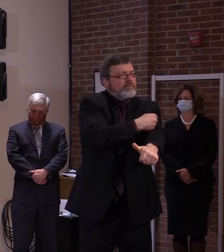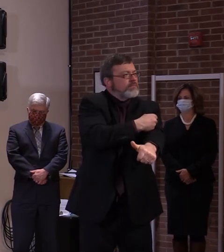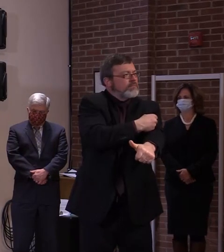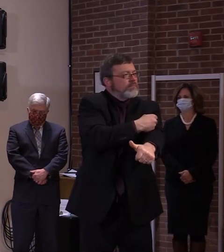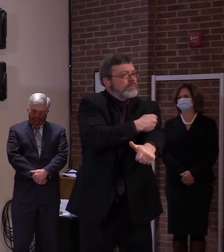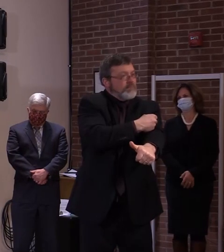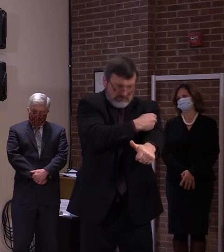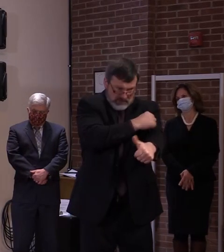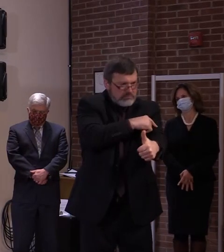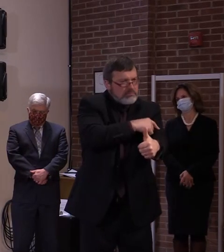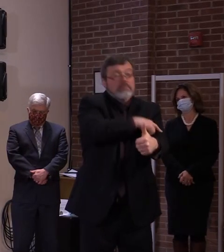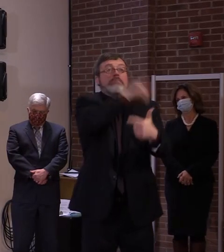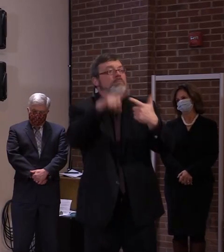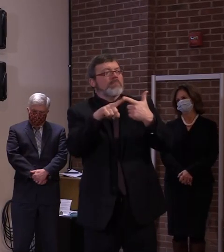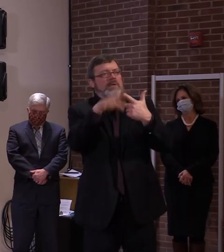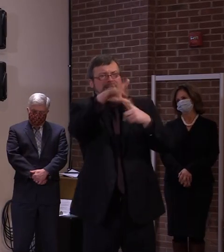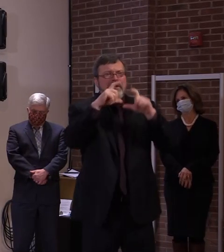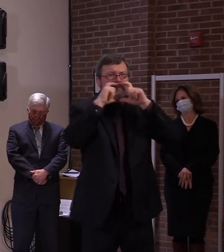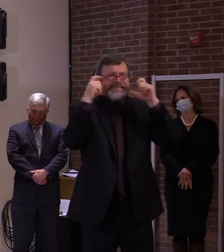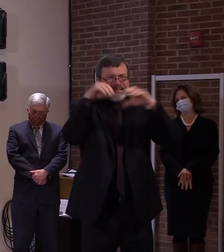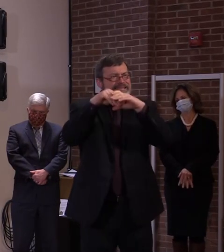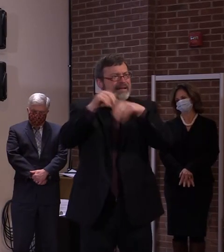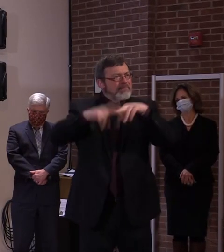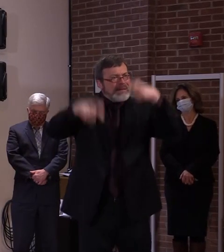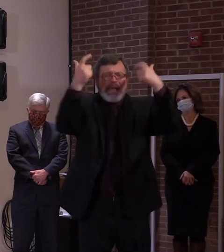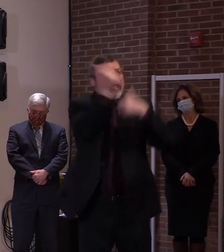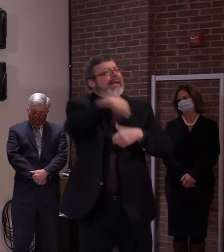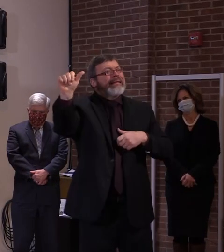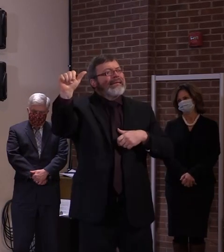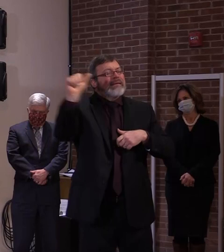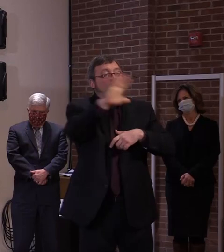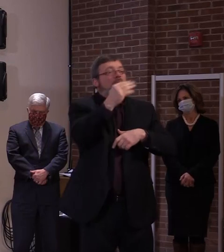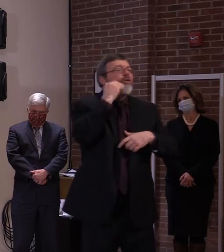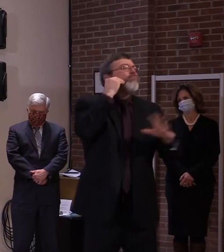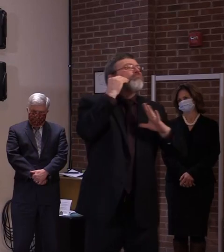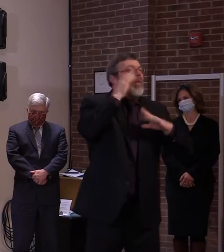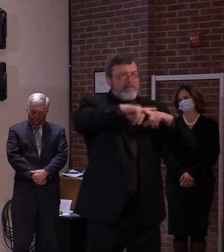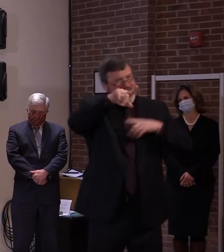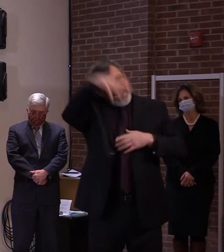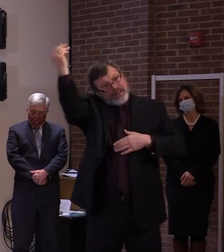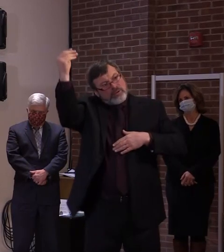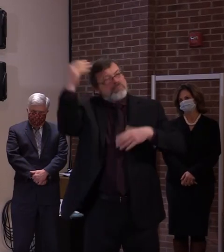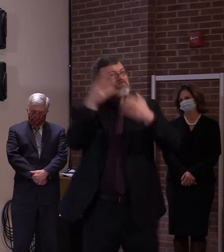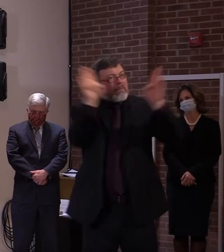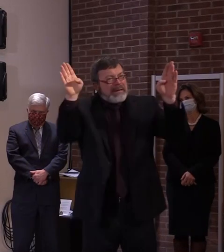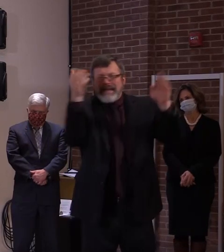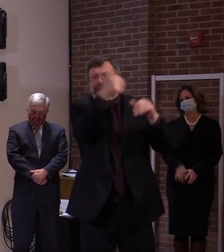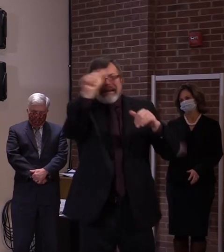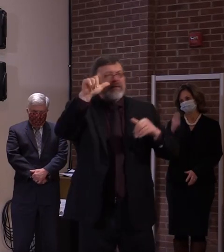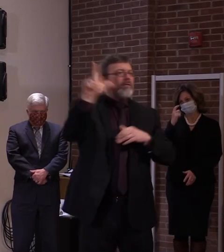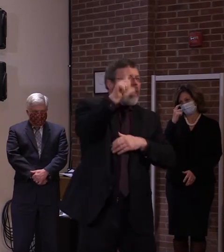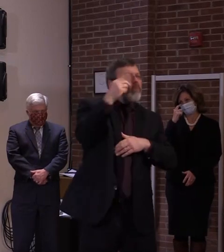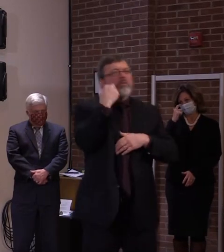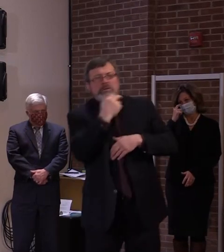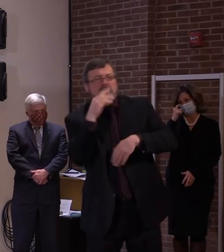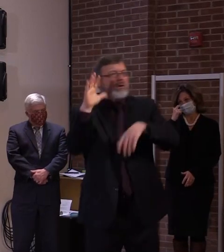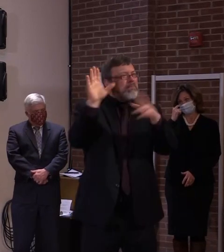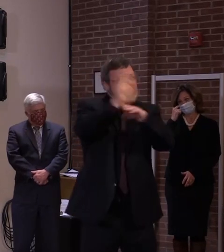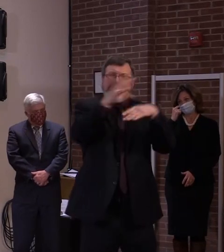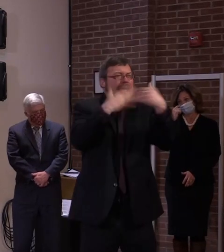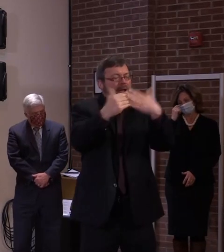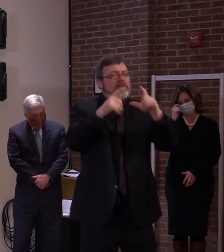slow the spread of the virus right now. Wearing a mask in indoor public spaces and if you're around anyone at higher risk